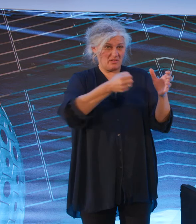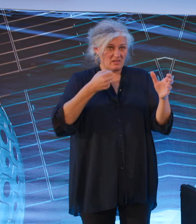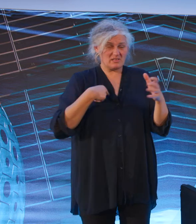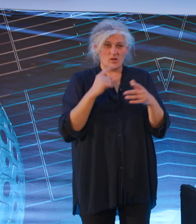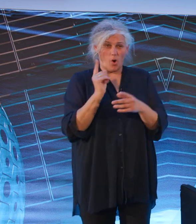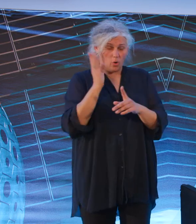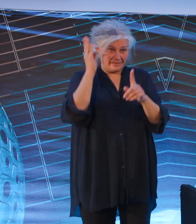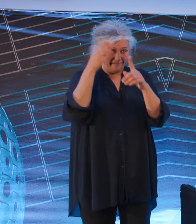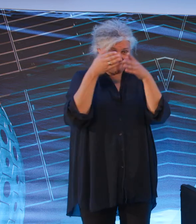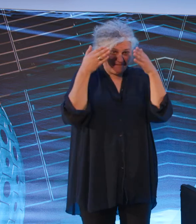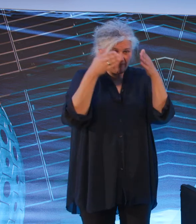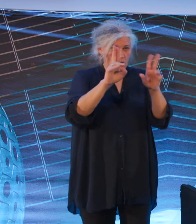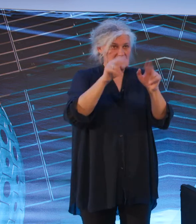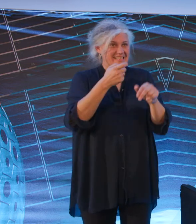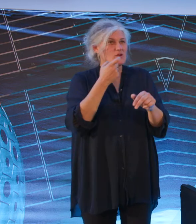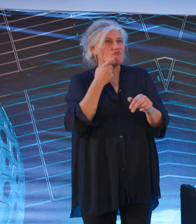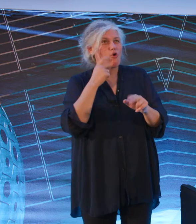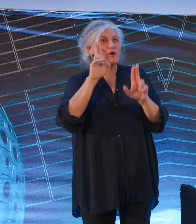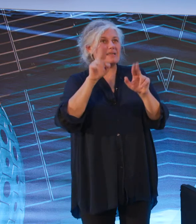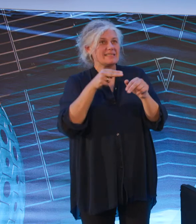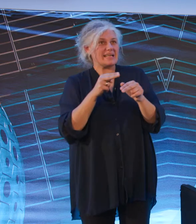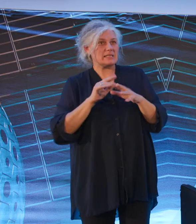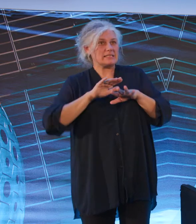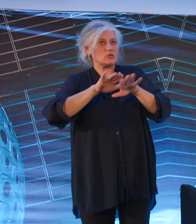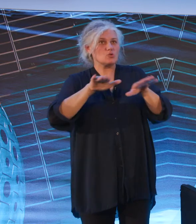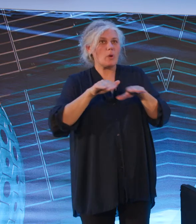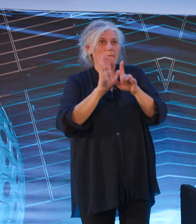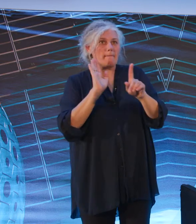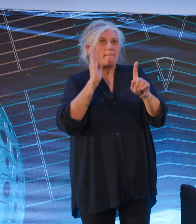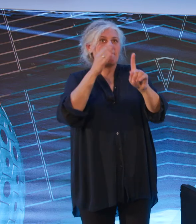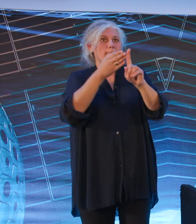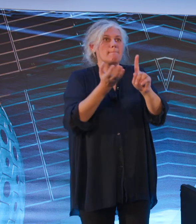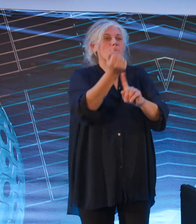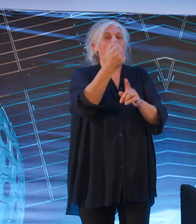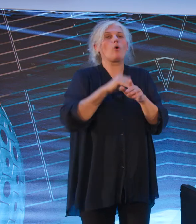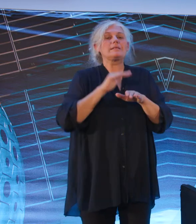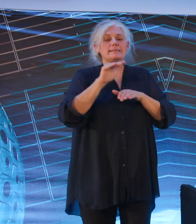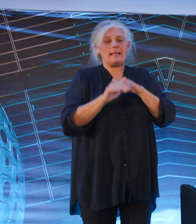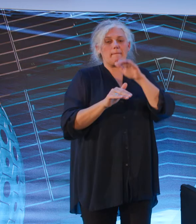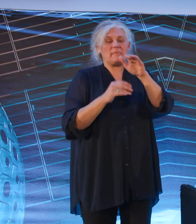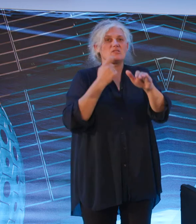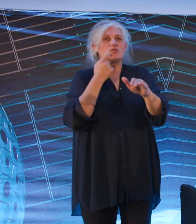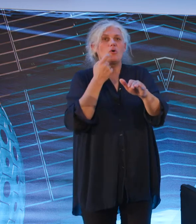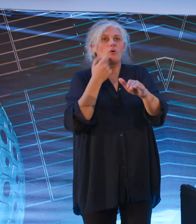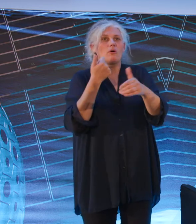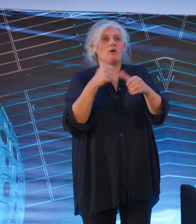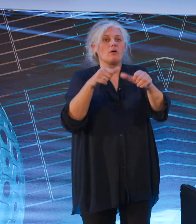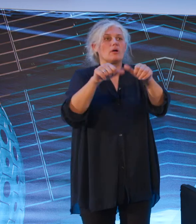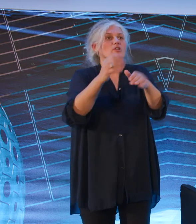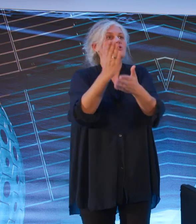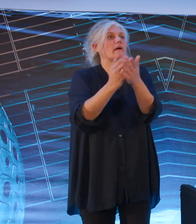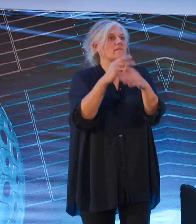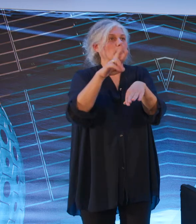of focus, a rock he can swim toward, or a stepping stone at least to somewhere better.